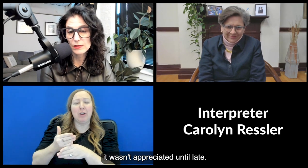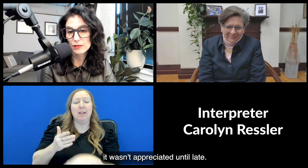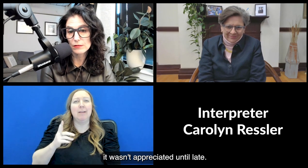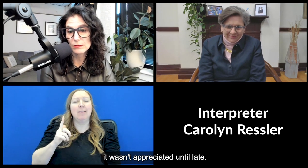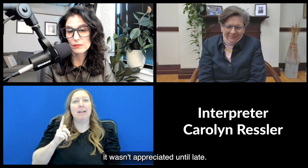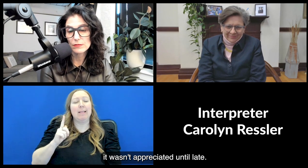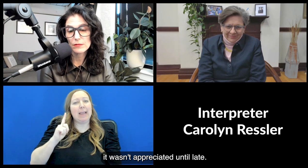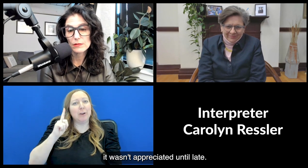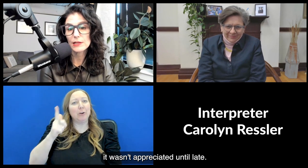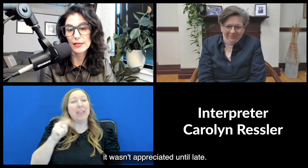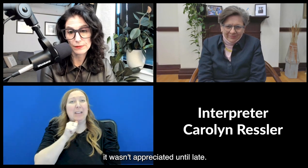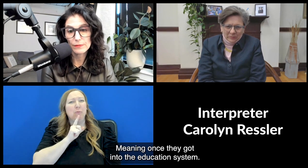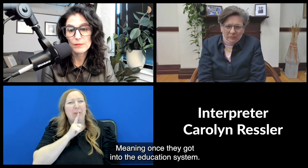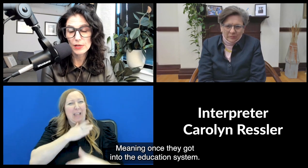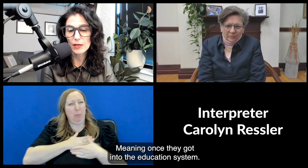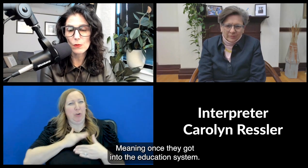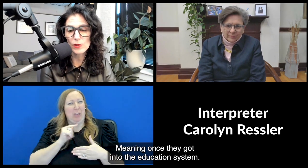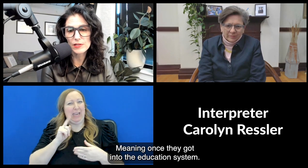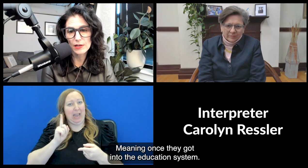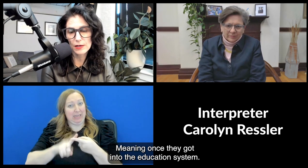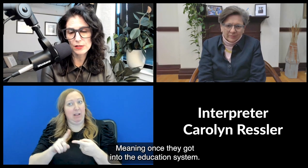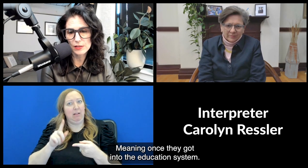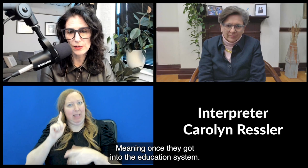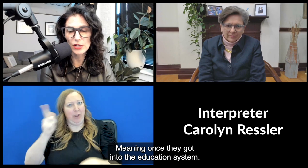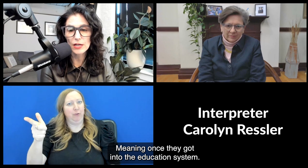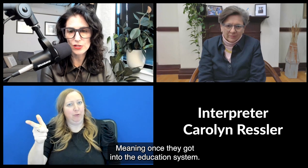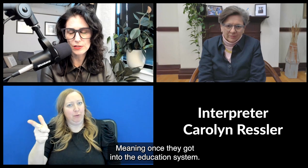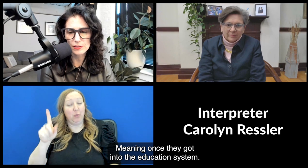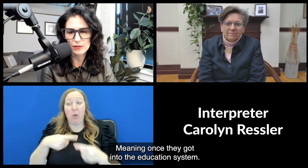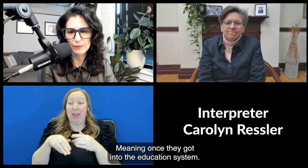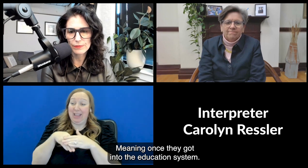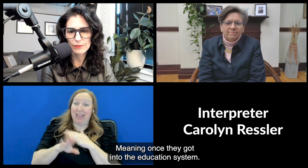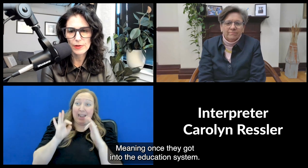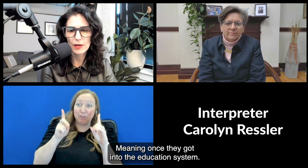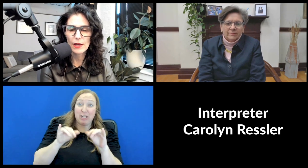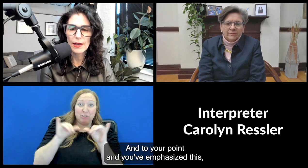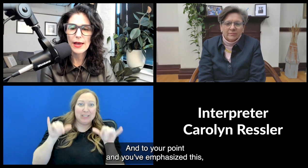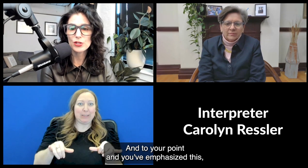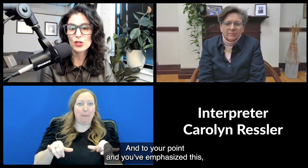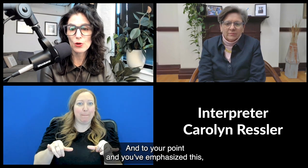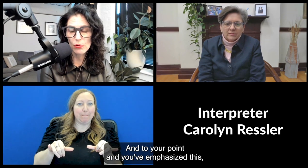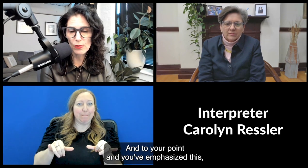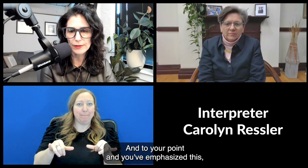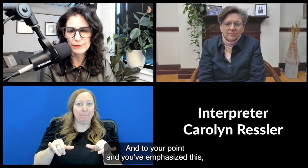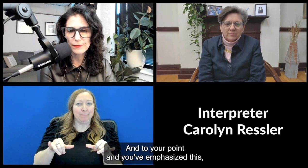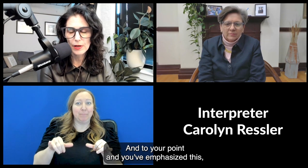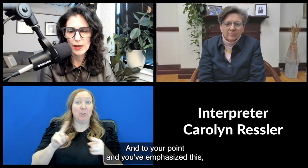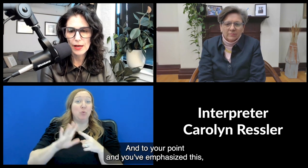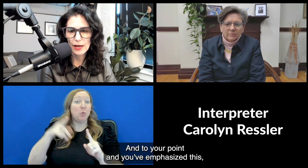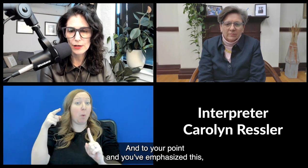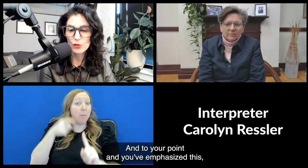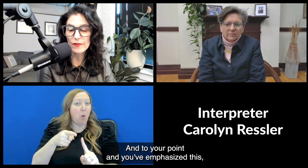until late, meaning once they got into the education system. And to your point,